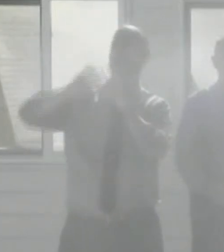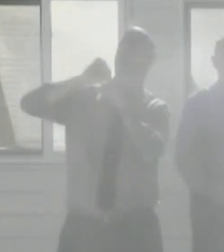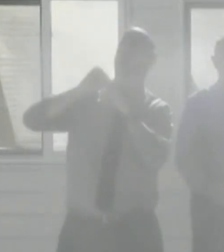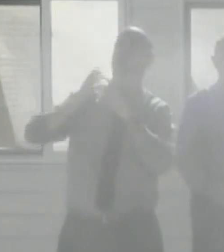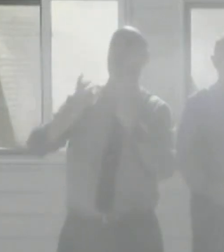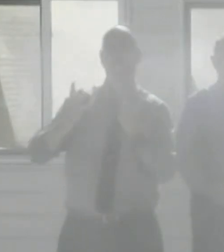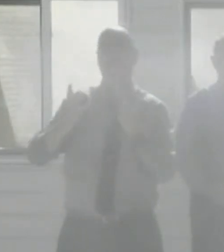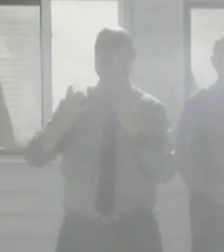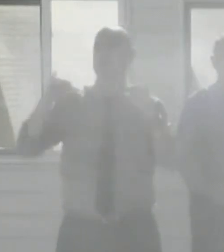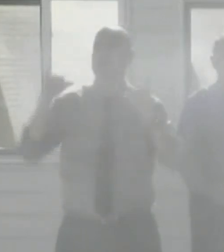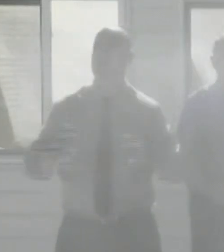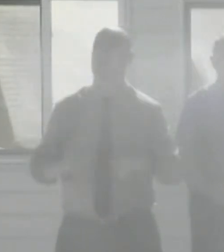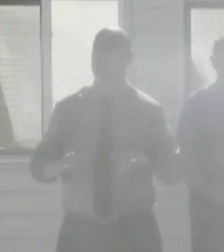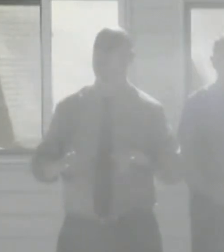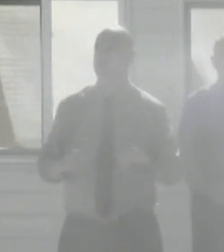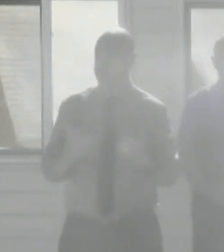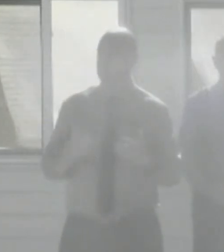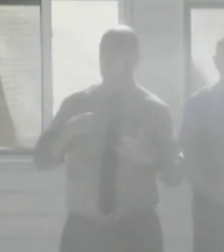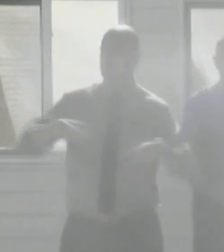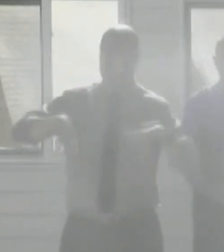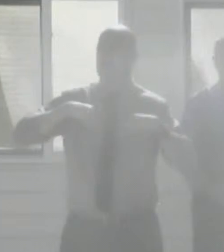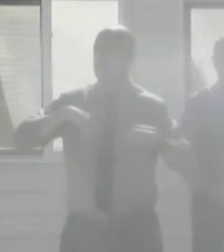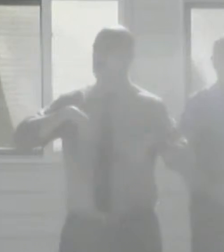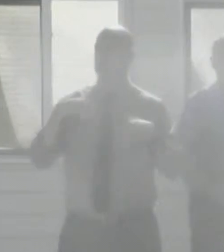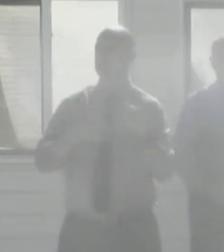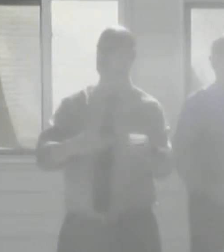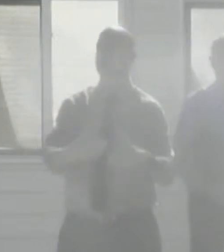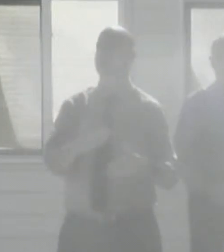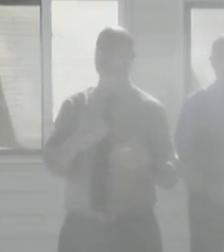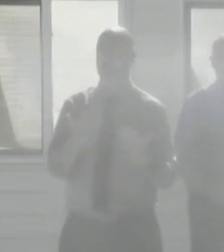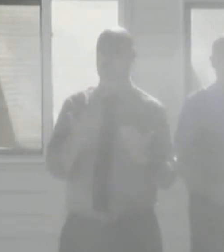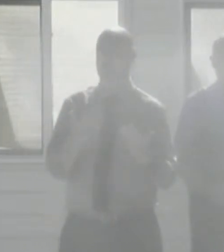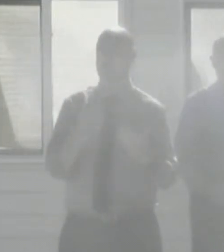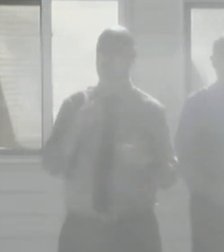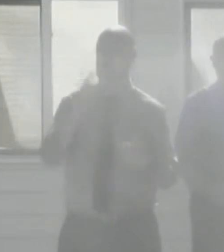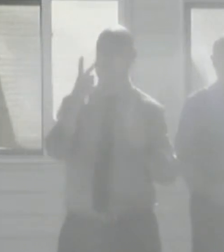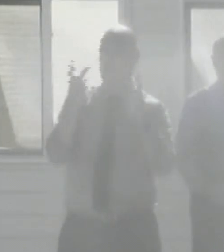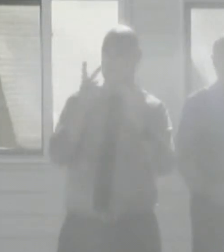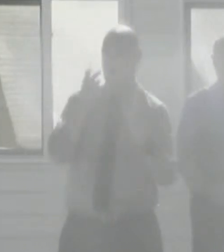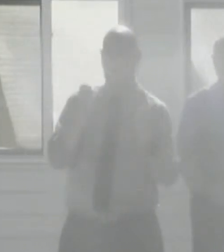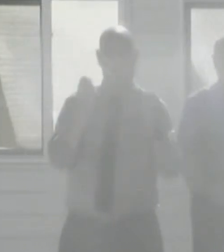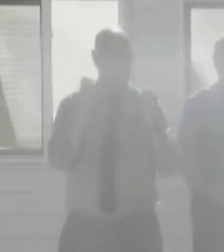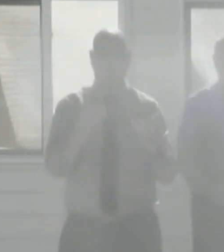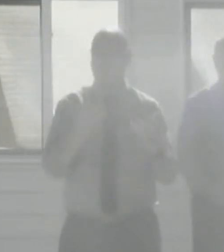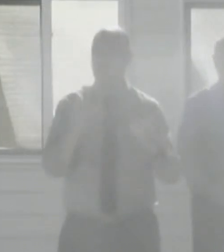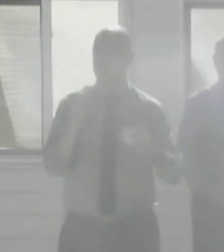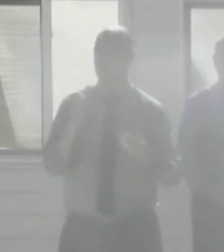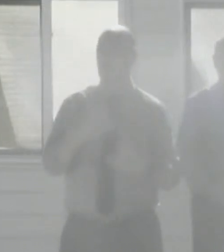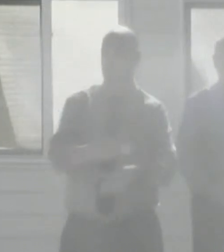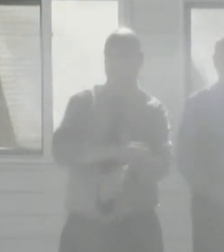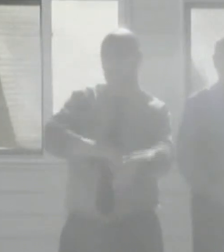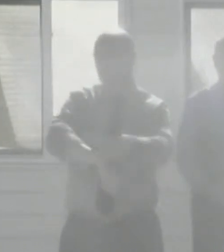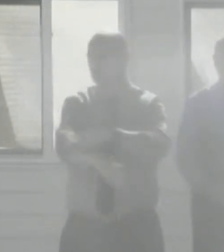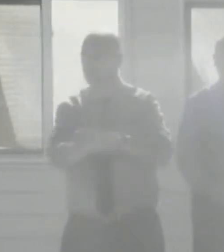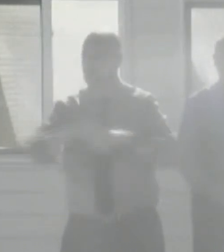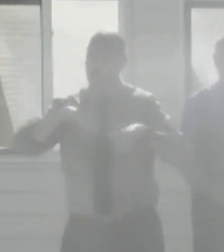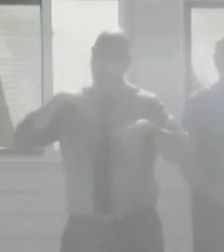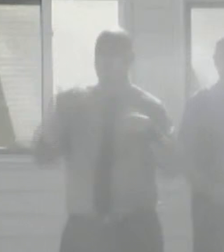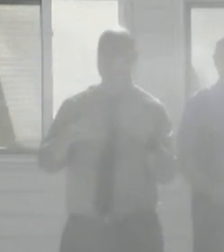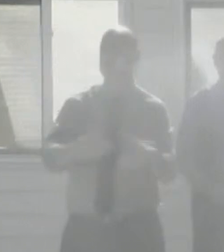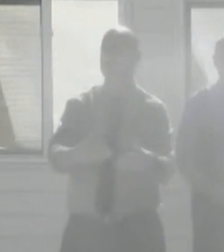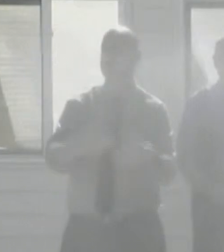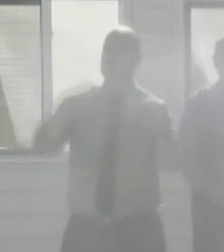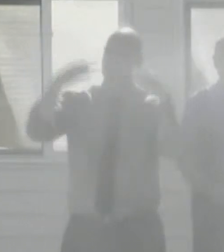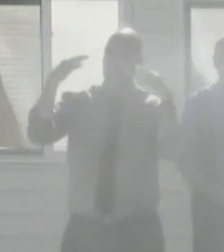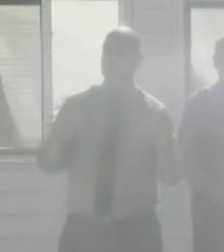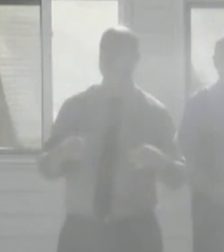roll with it, and you just kind of deal with it. So I've seen a lot of grit, I've seen a lot of determination, and I'm very confident